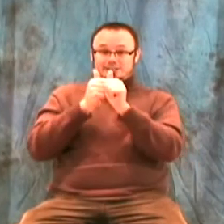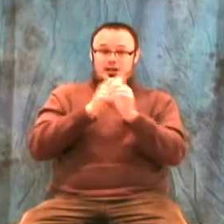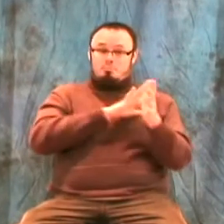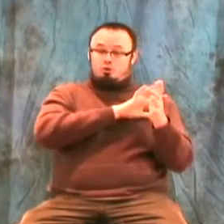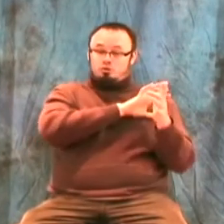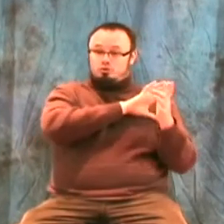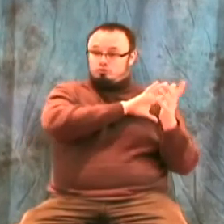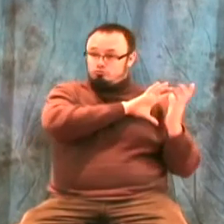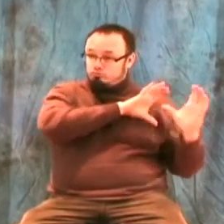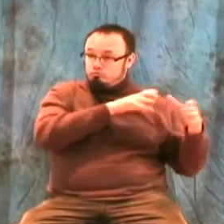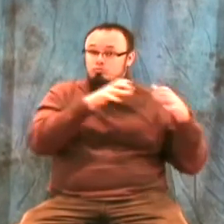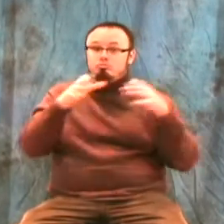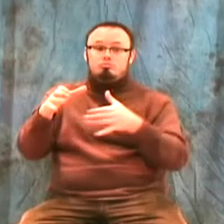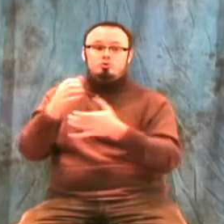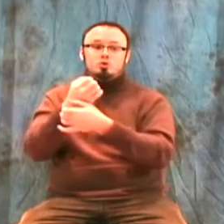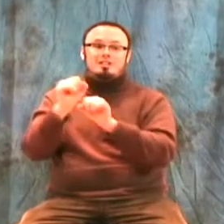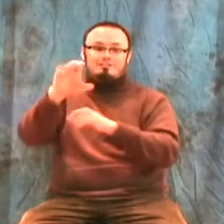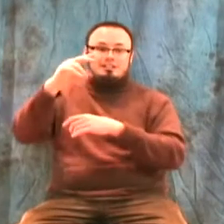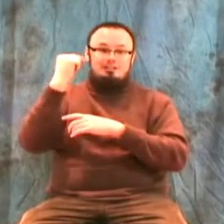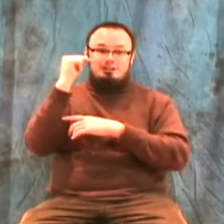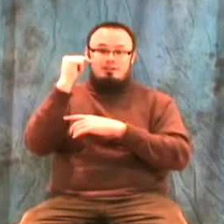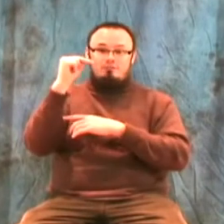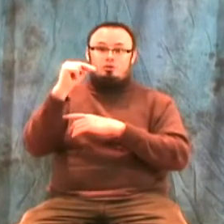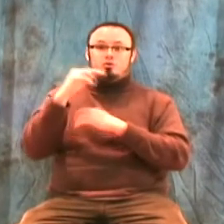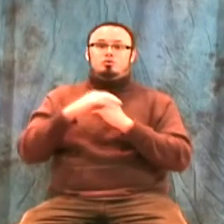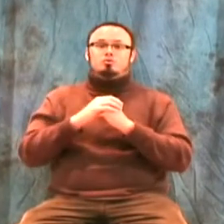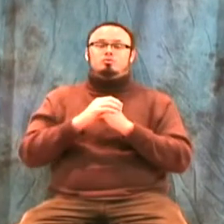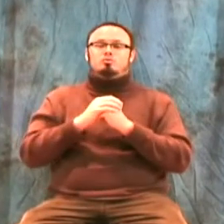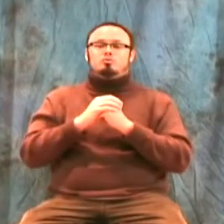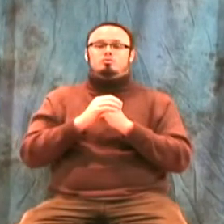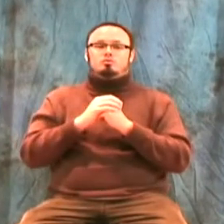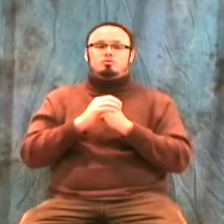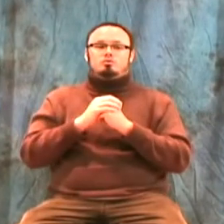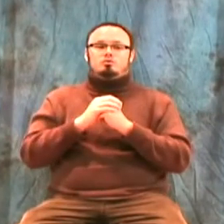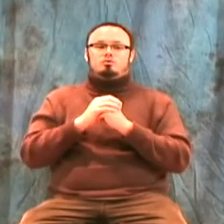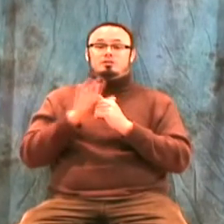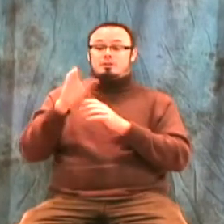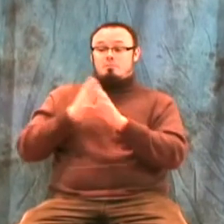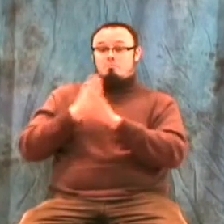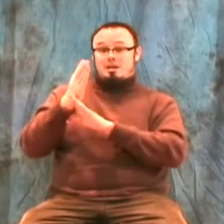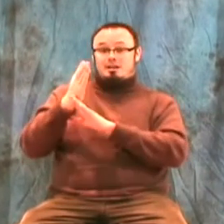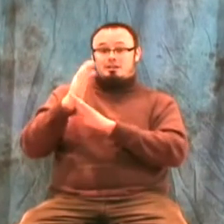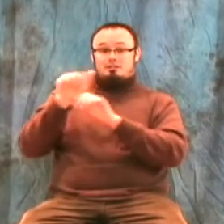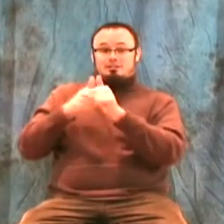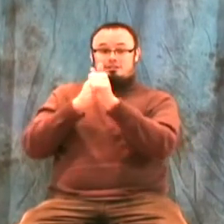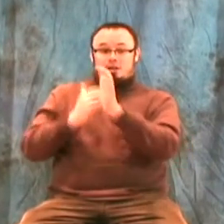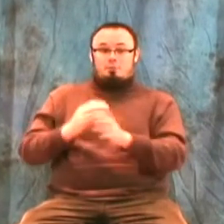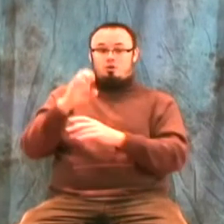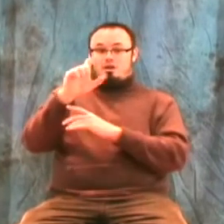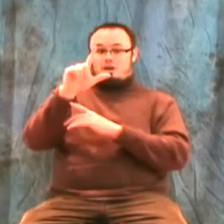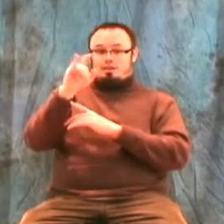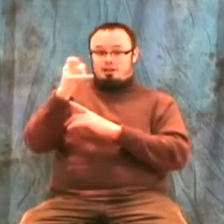Lot. His main disciple was Eliezer, whose name in mathematical code